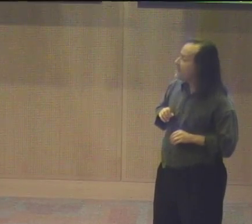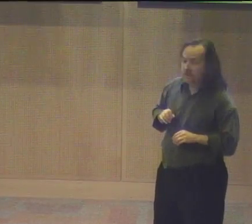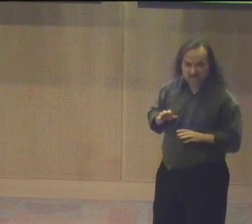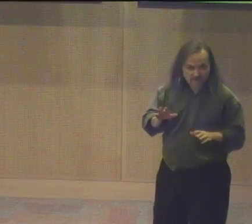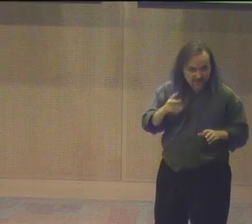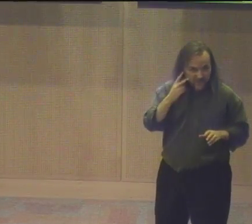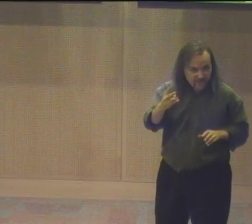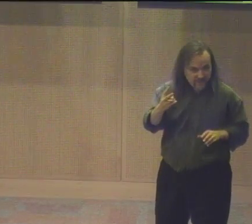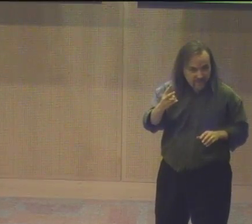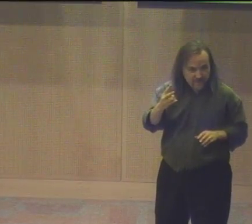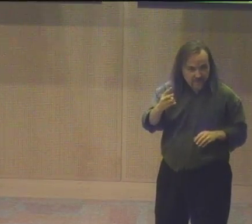Okay, is that better?